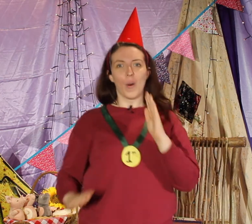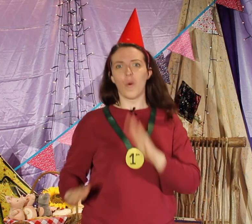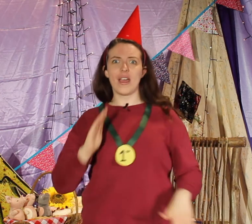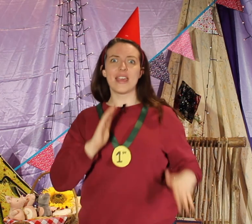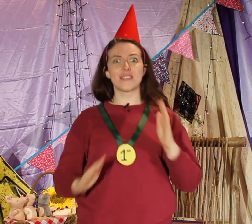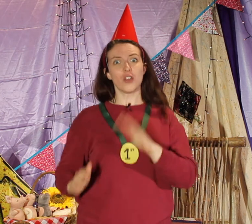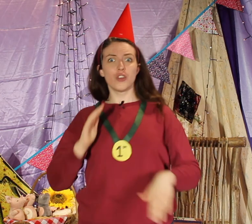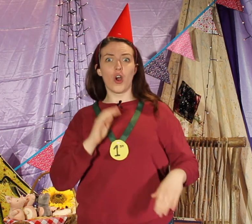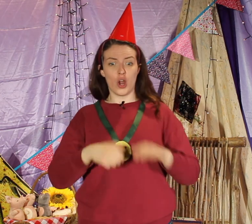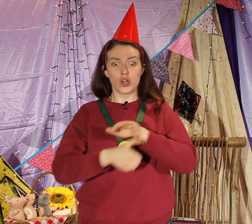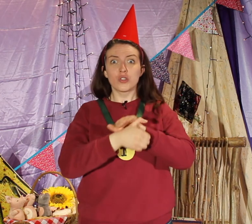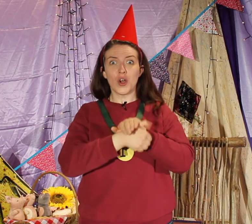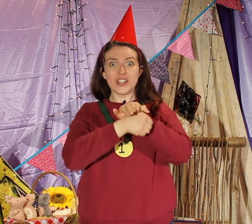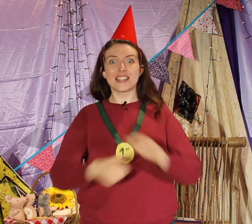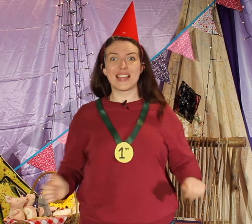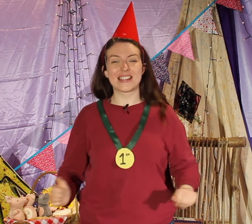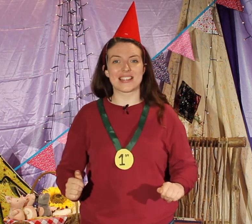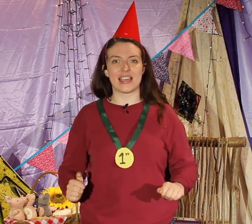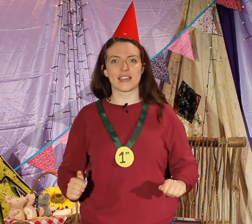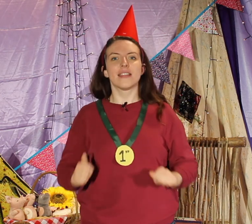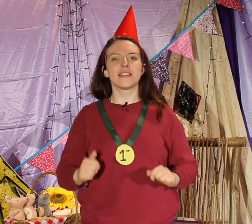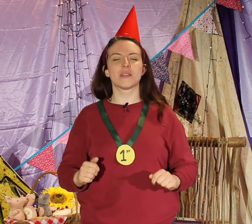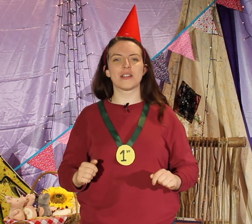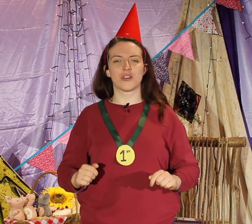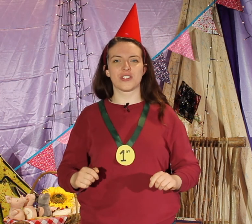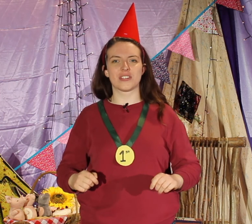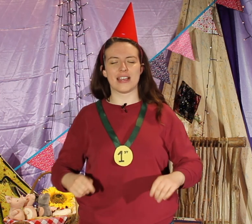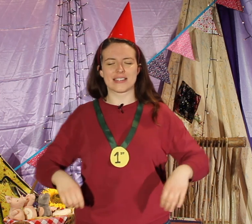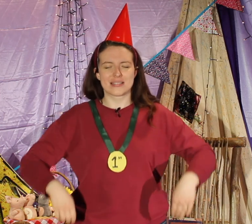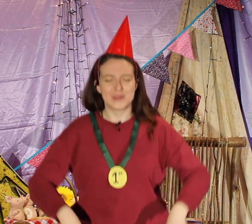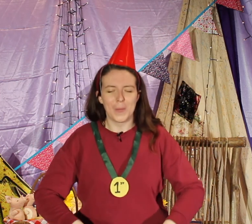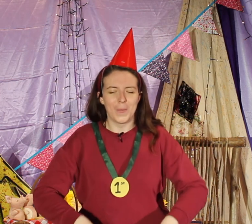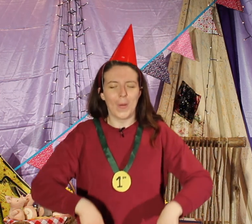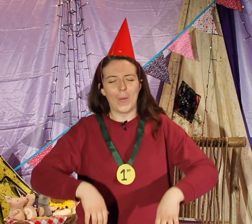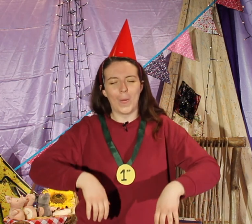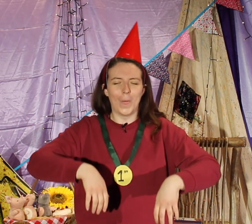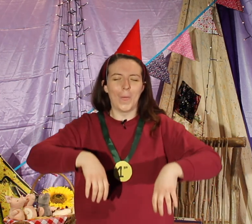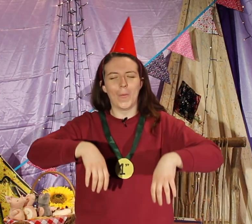What is your tortoise dance like? This is my tortoise dance.